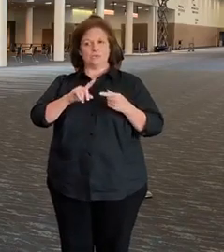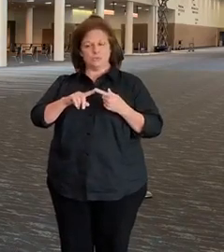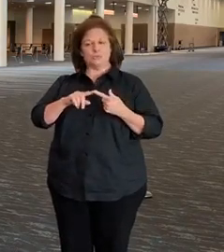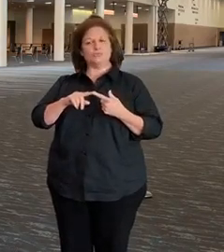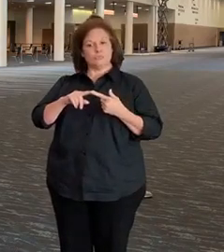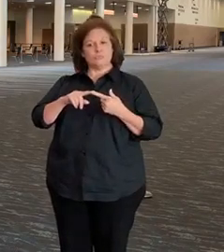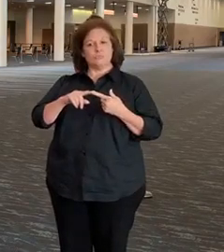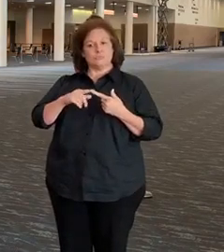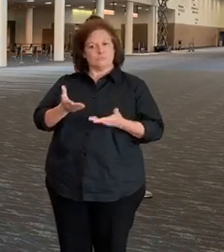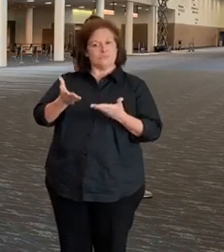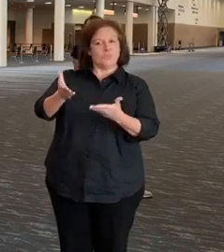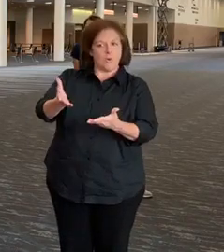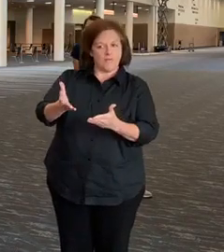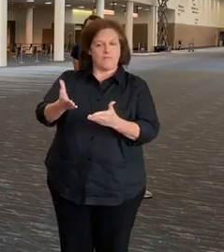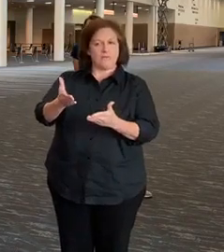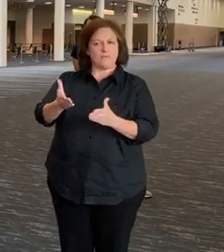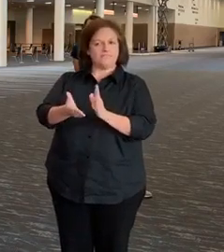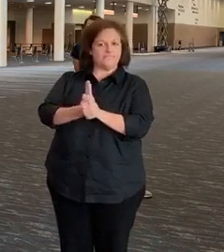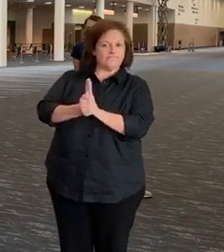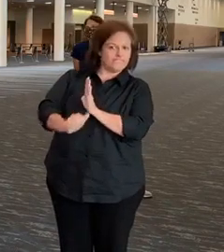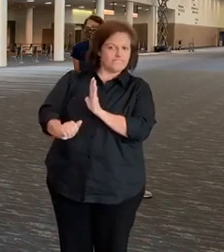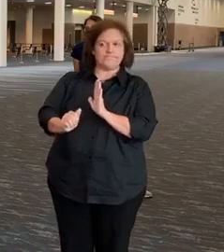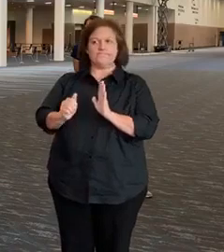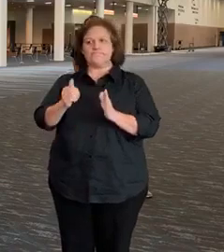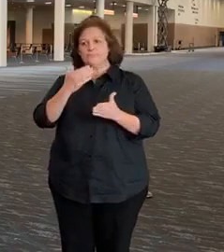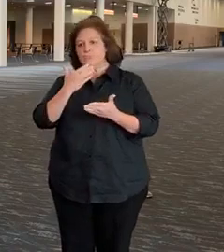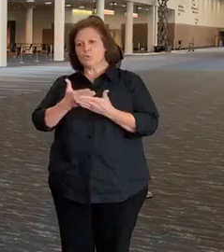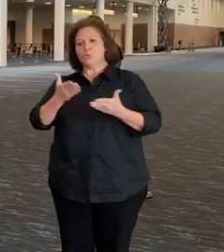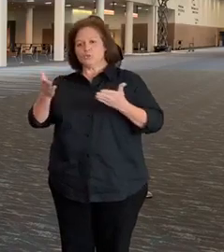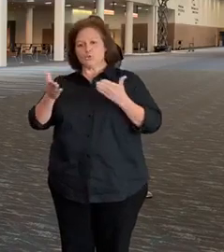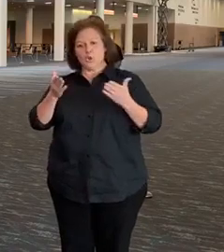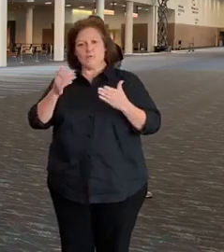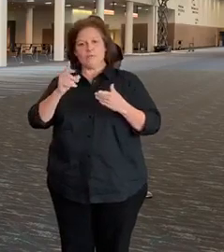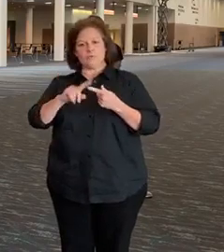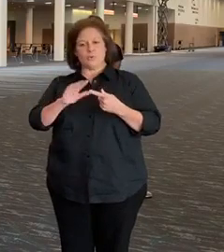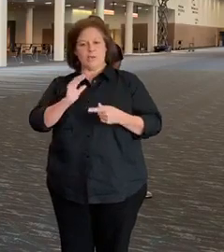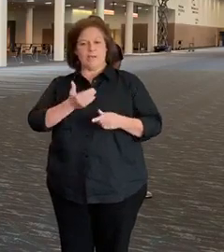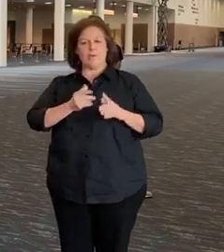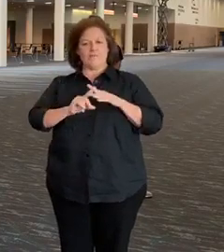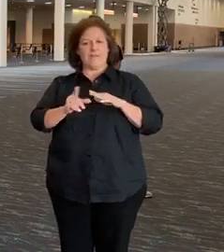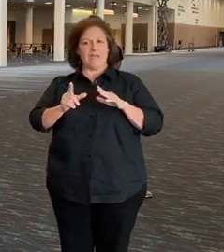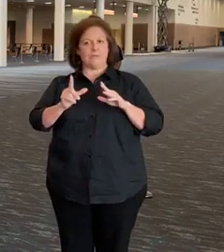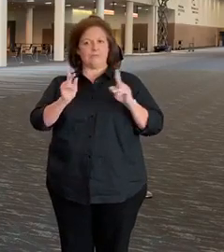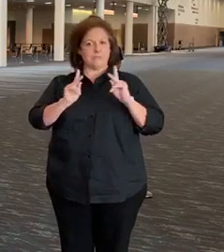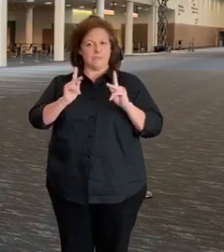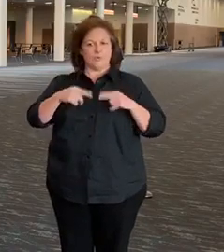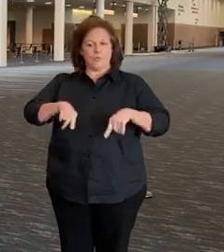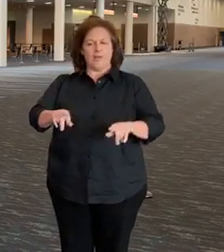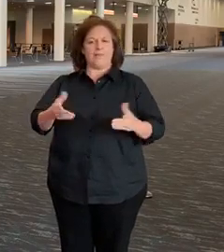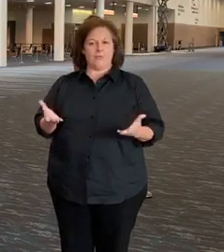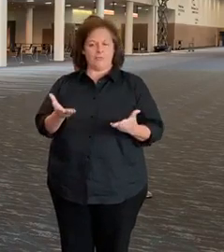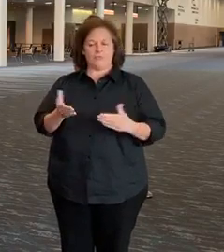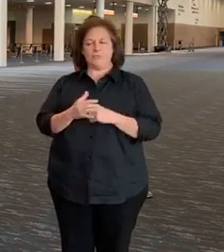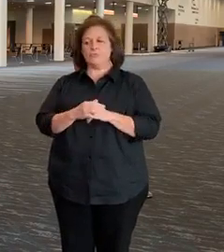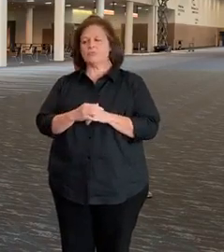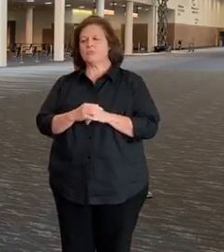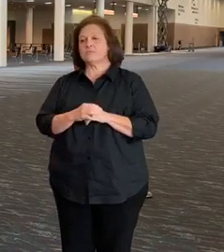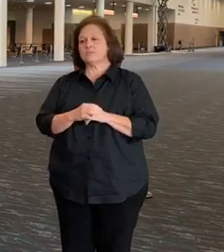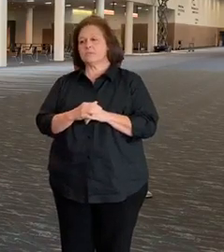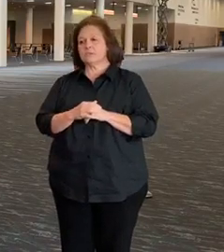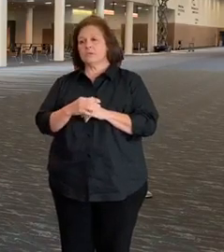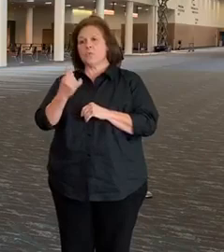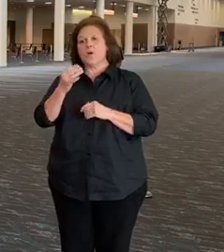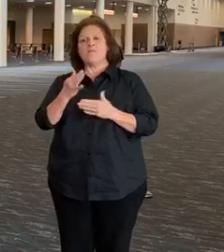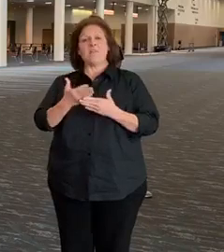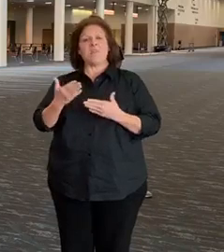deliver quality services to our evacuees while they are with us. You know, one of the